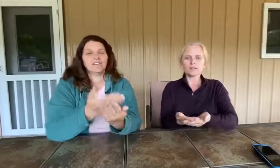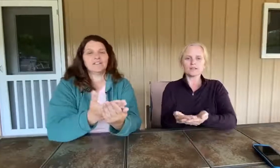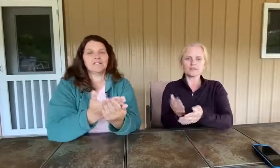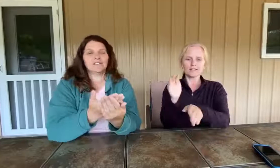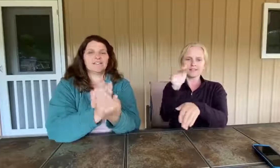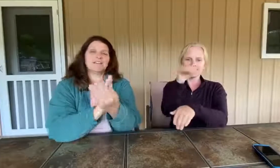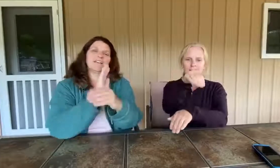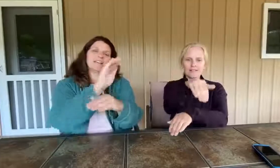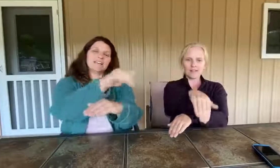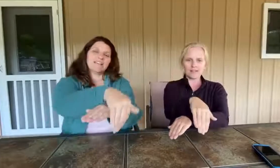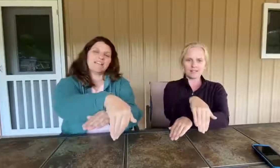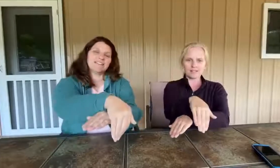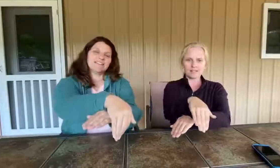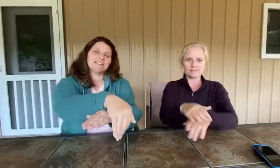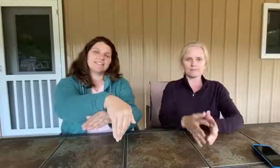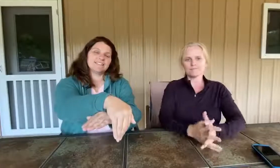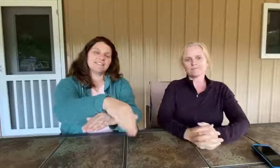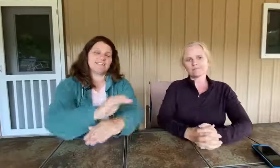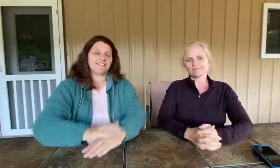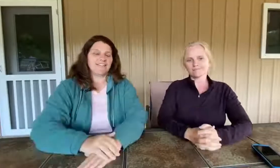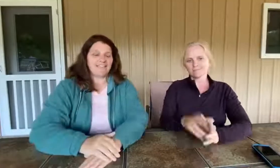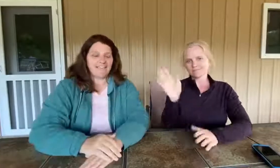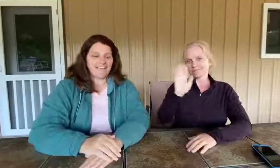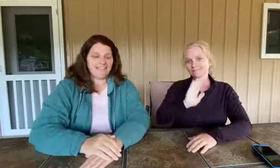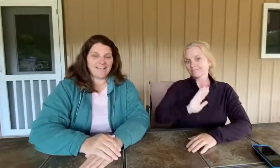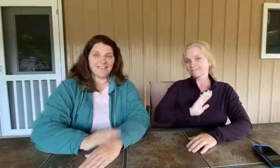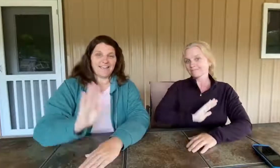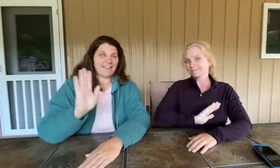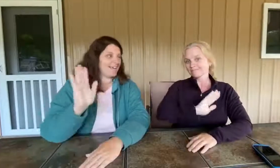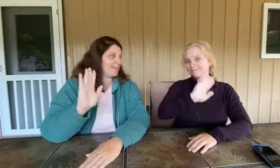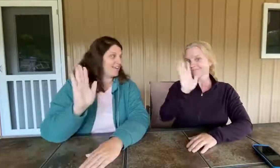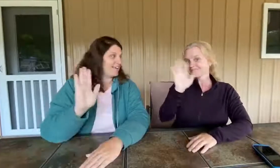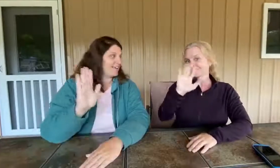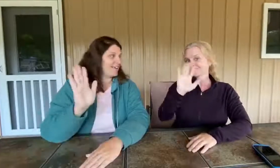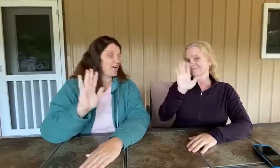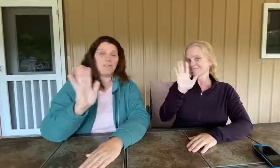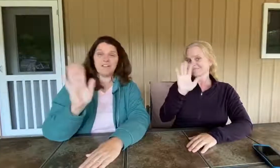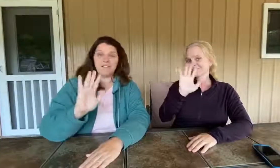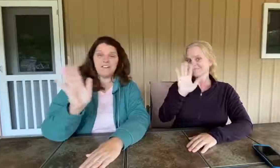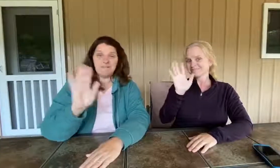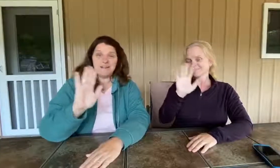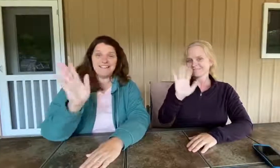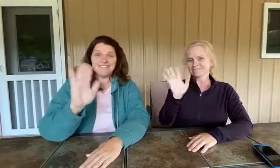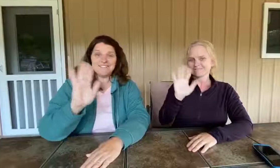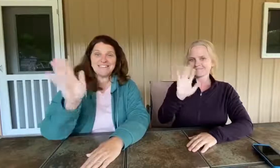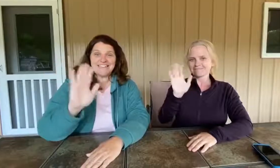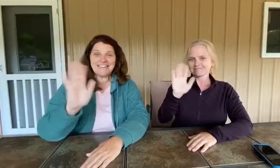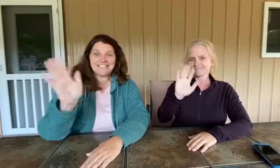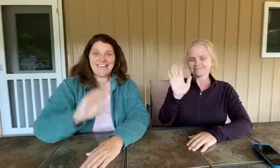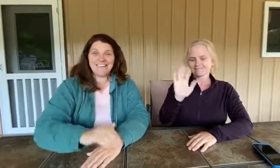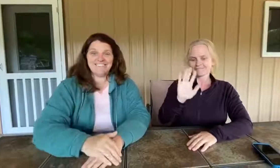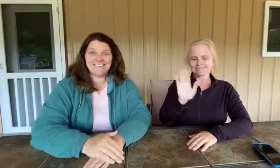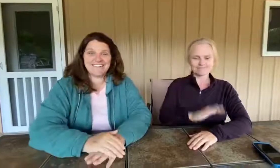good night. I hope you had fun, everybody. We'll see you next time.